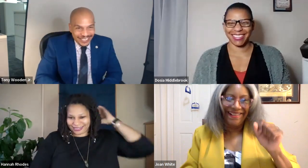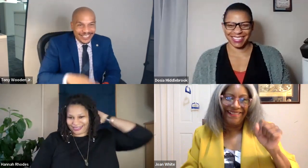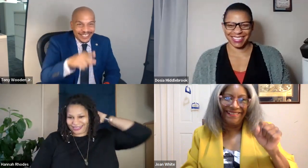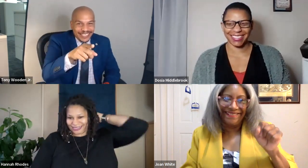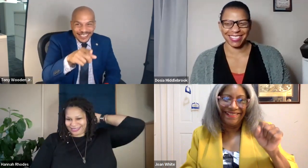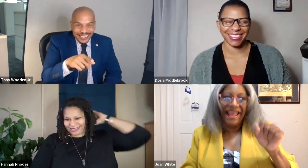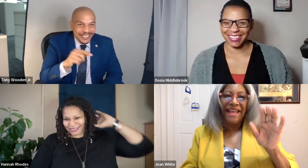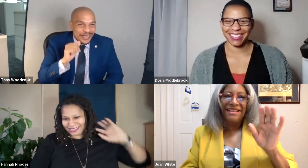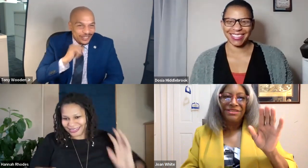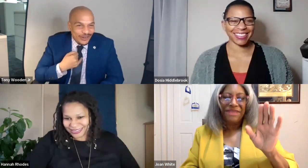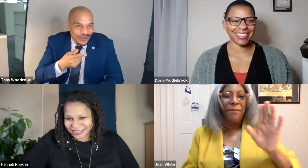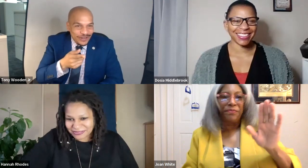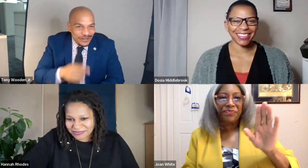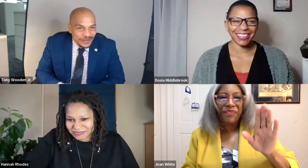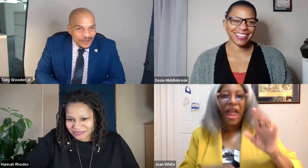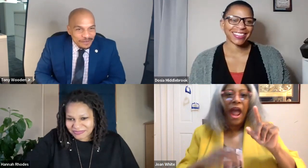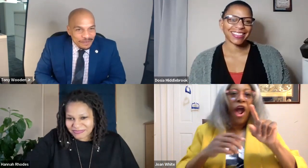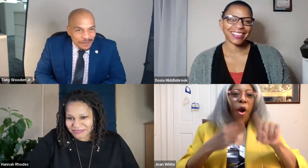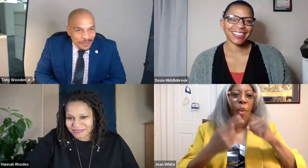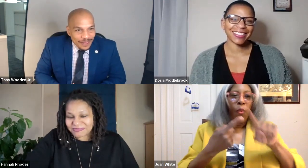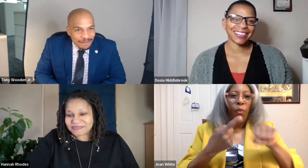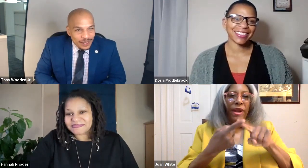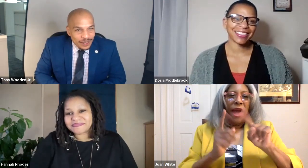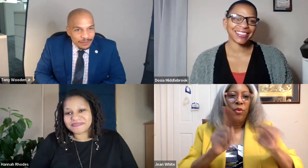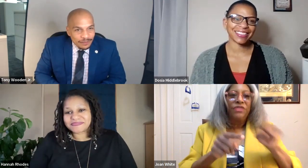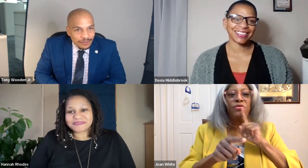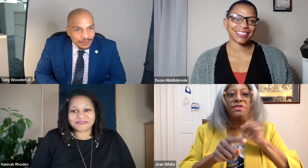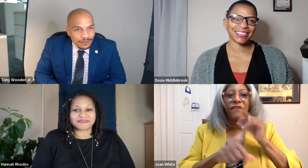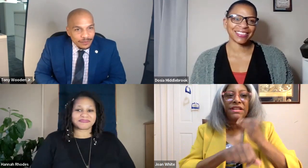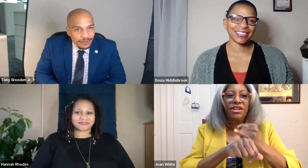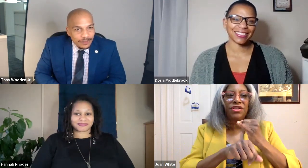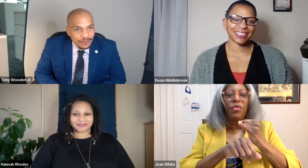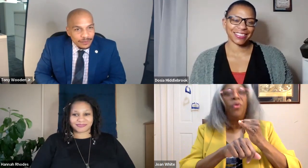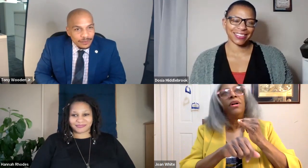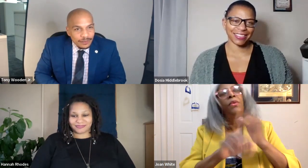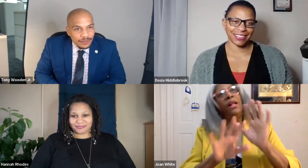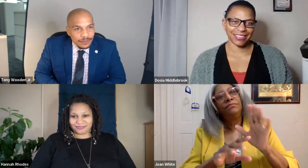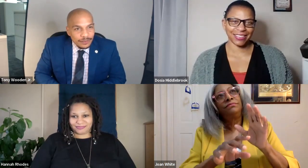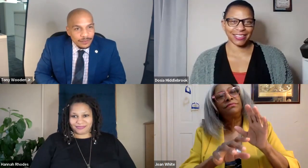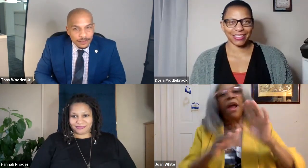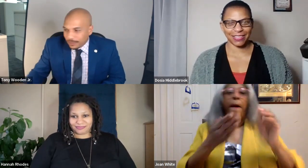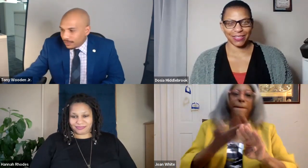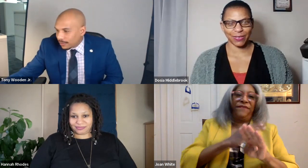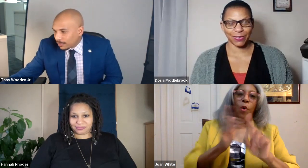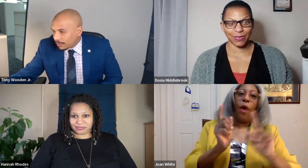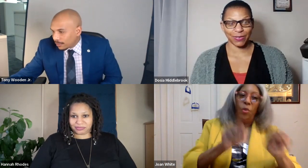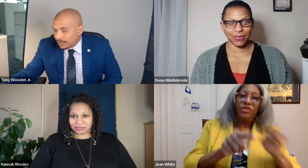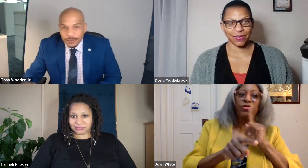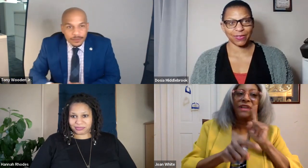J3 is our DJ usually, right? That's right. And Joan is saying, when I went to, well, let me